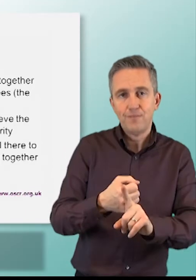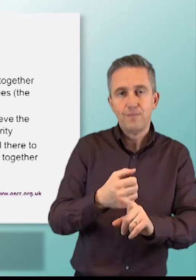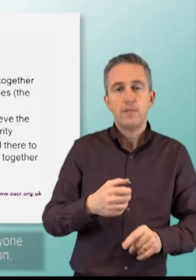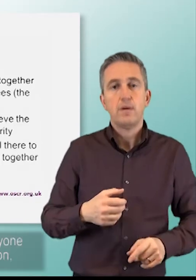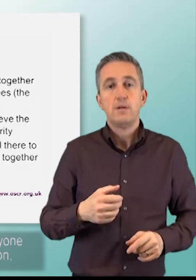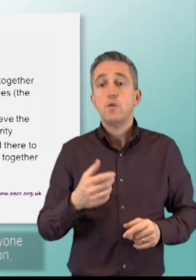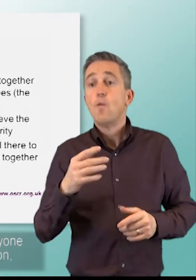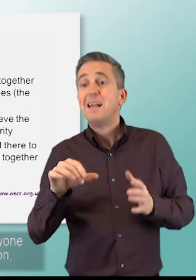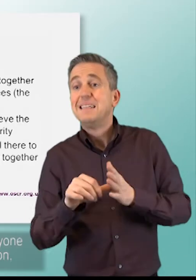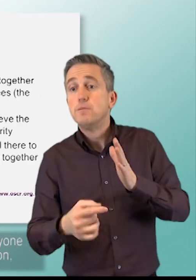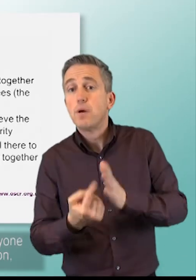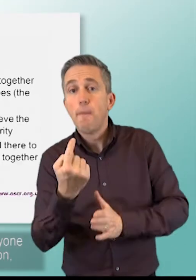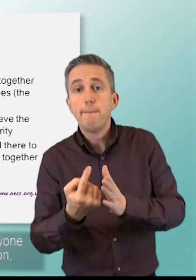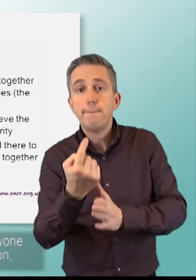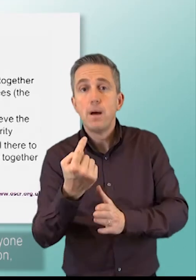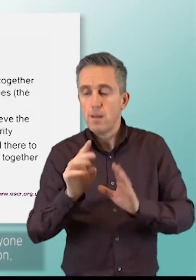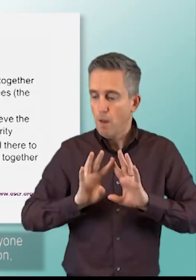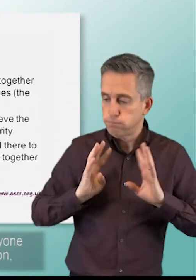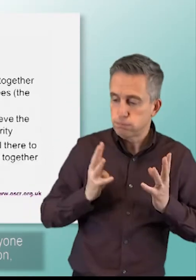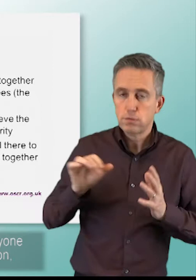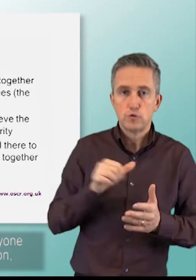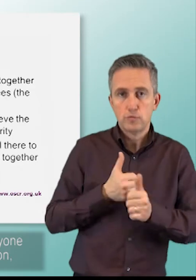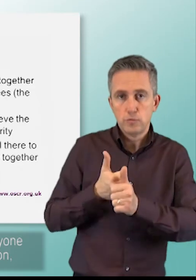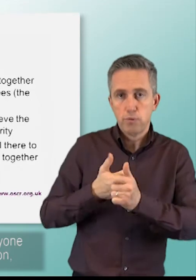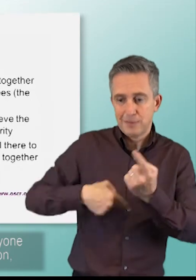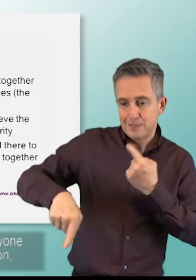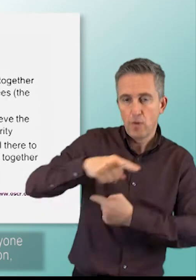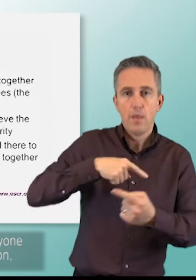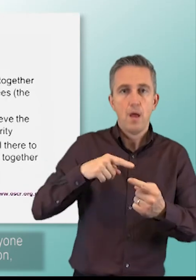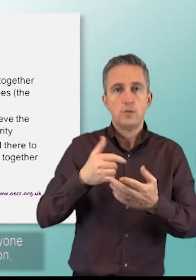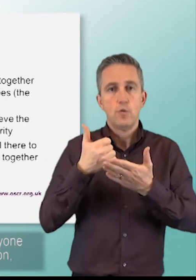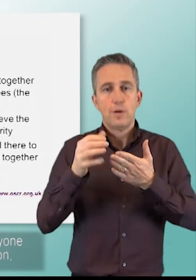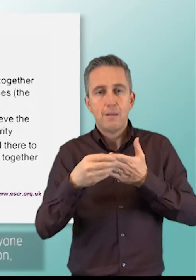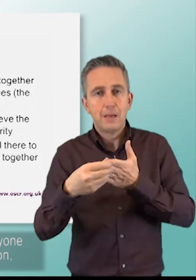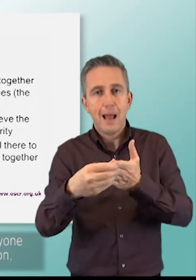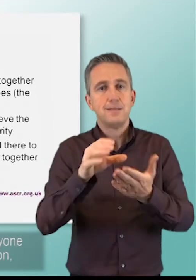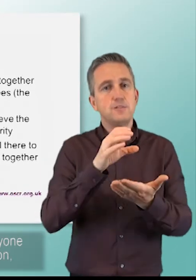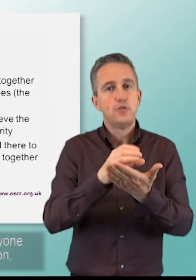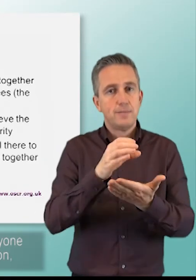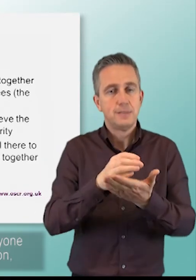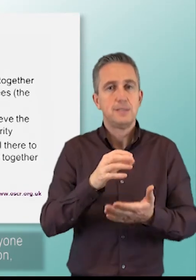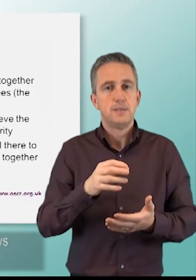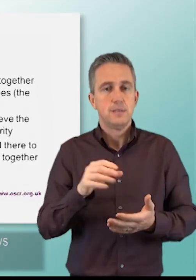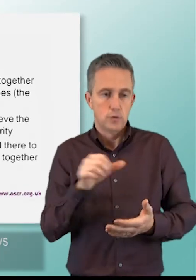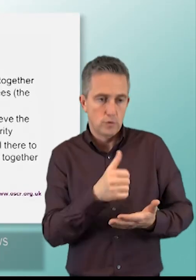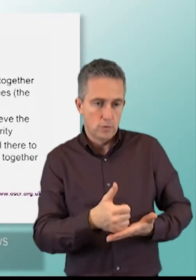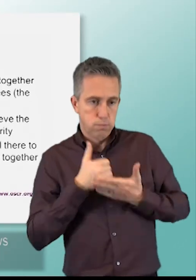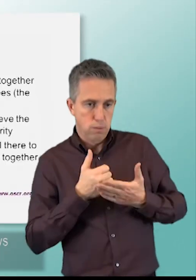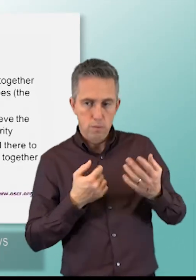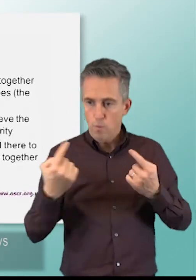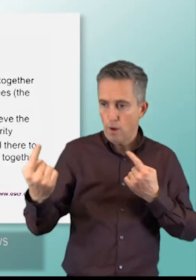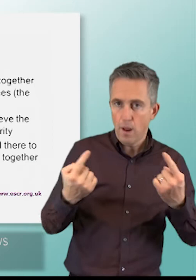activities. When there are tough times, it's important that everyone pulls together for the very good of that organisation, supporting each